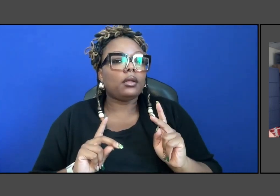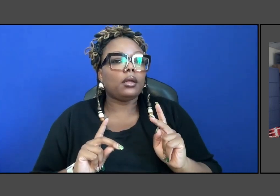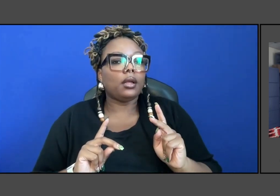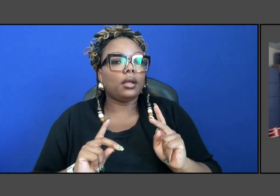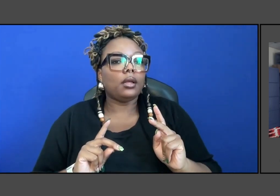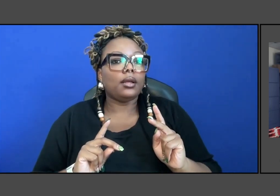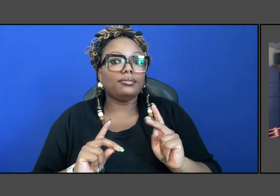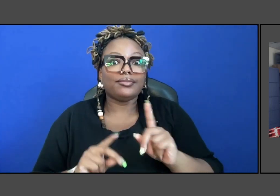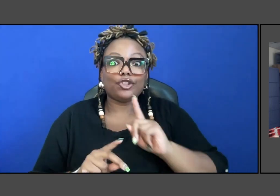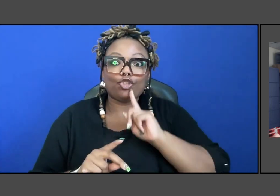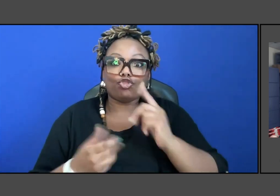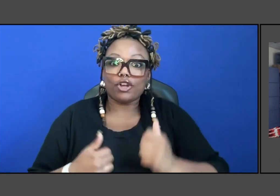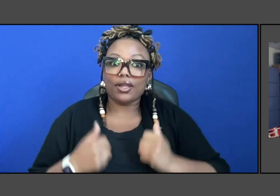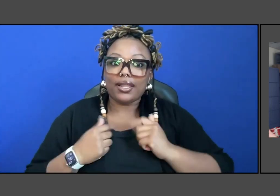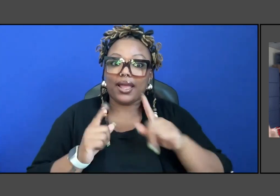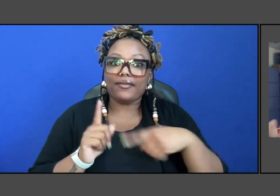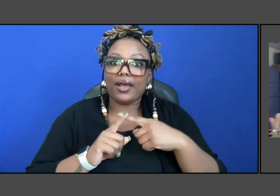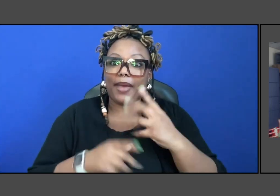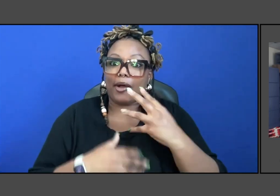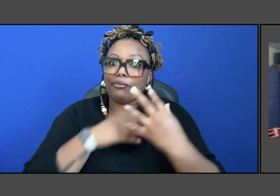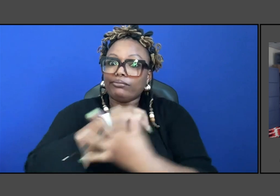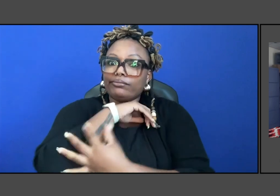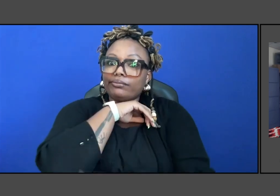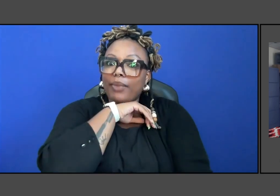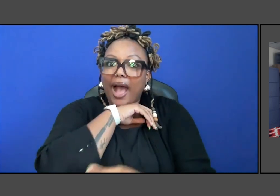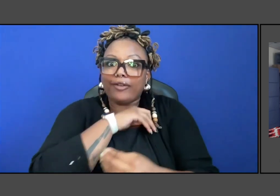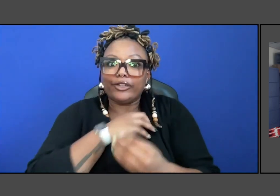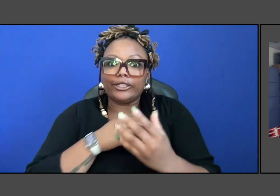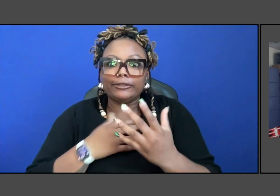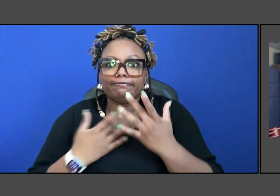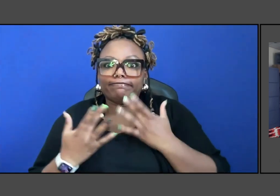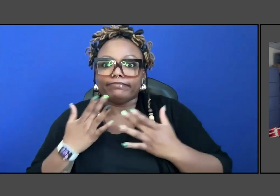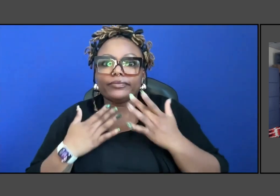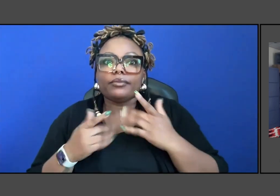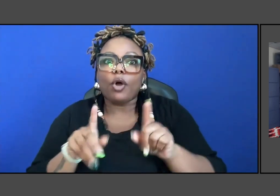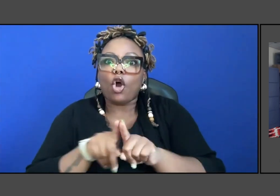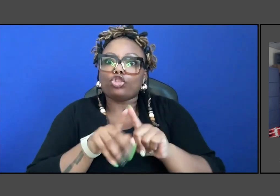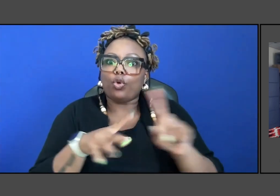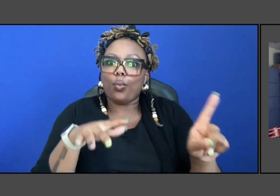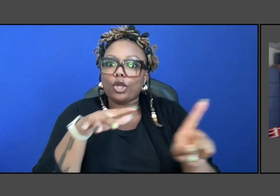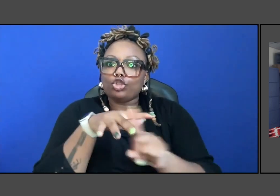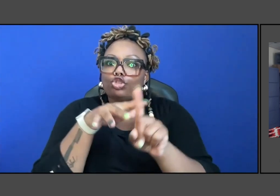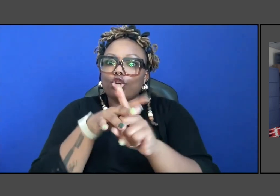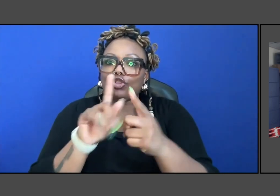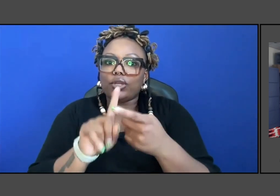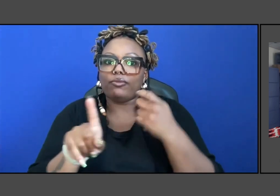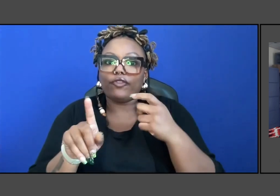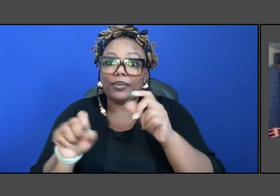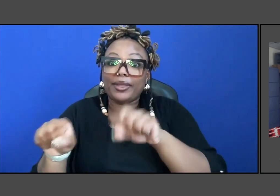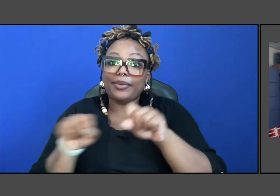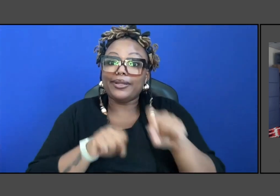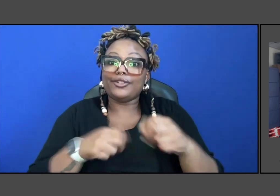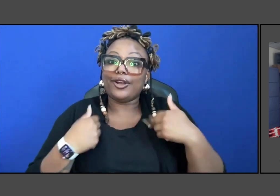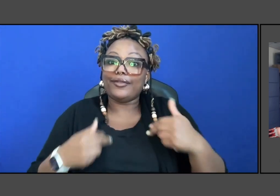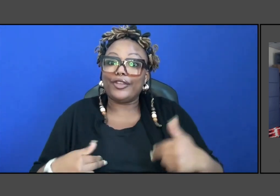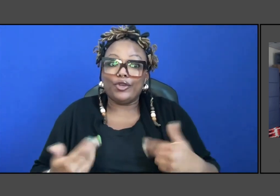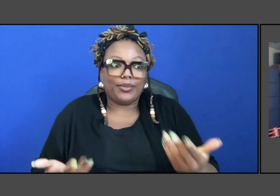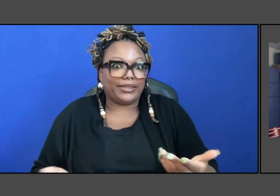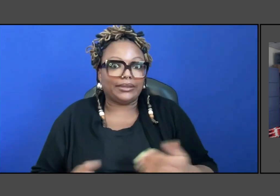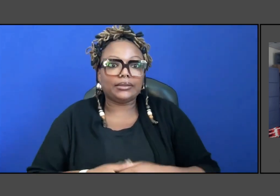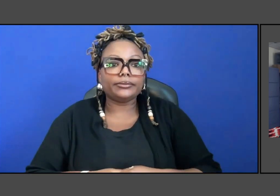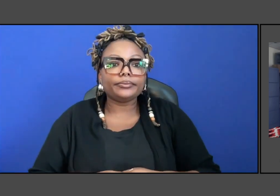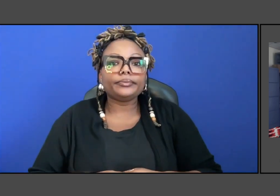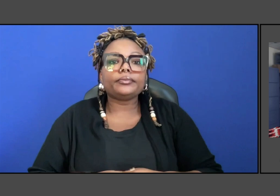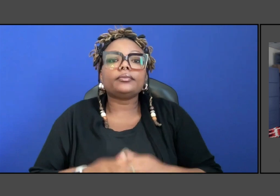of poverty, but that what emerges, from the potential of human beings within